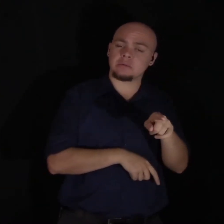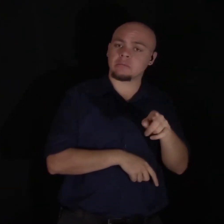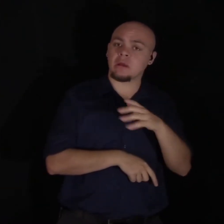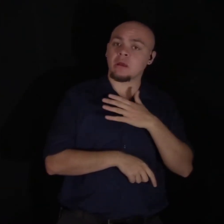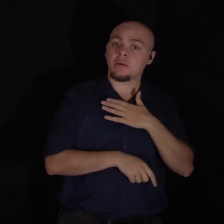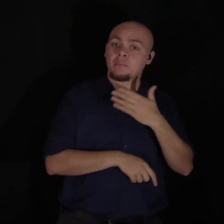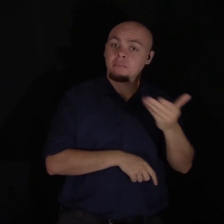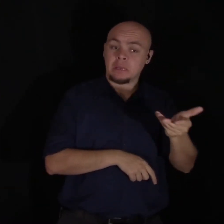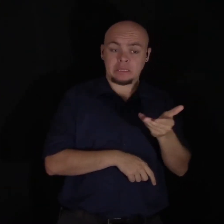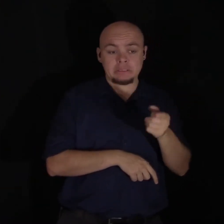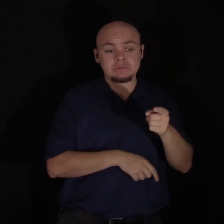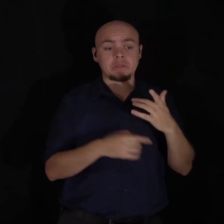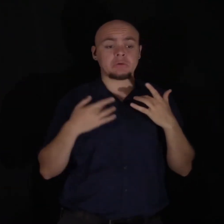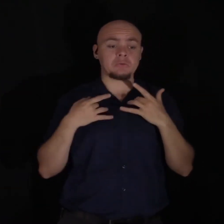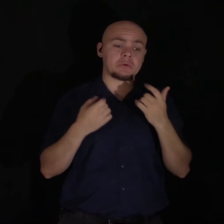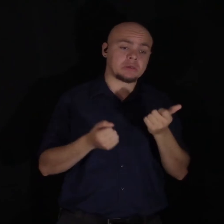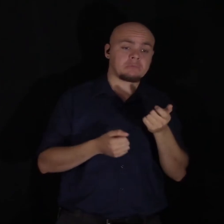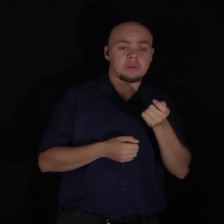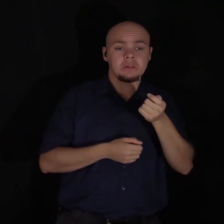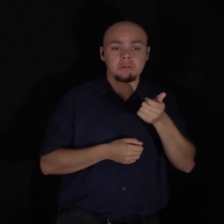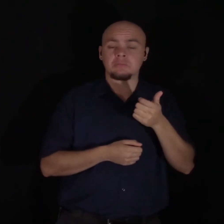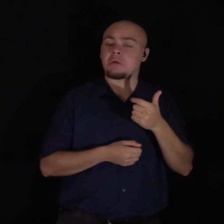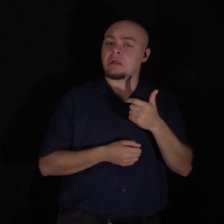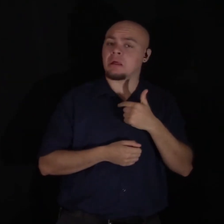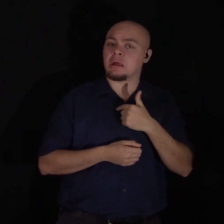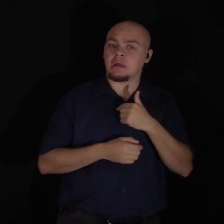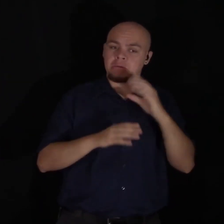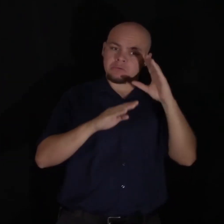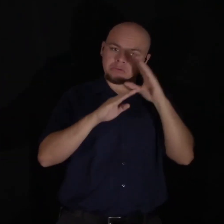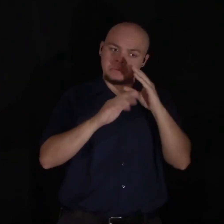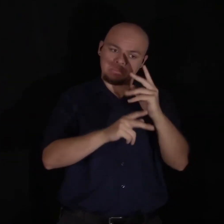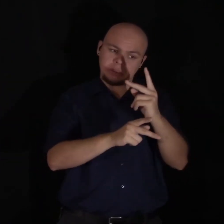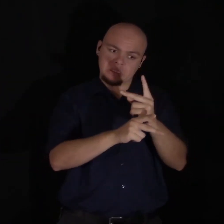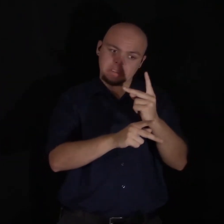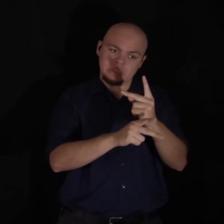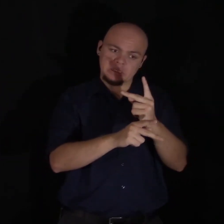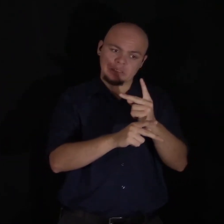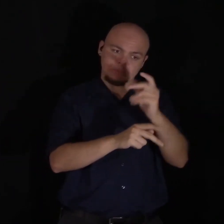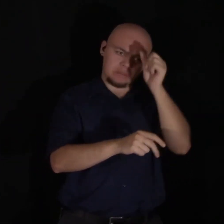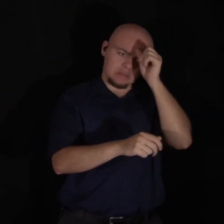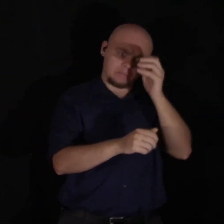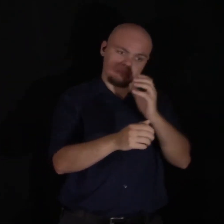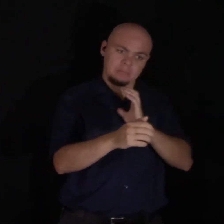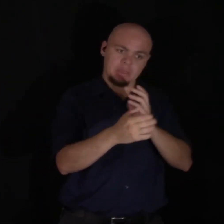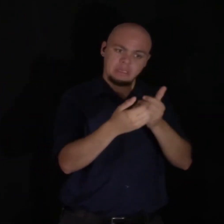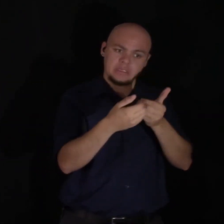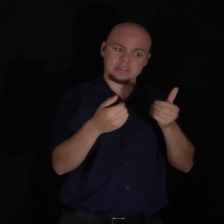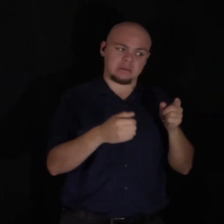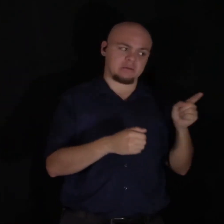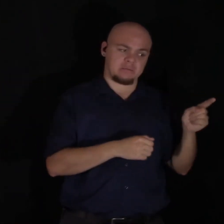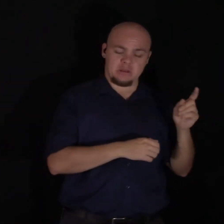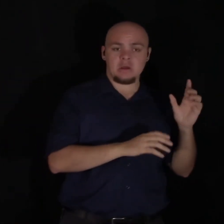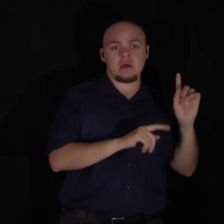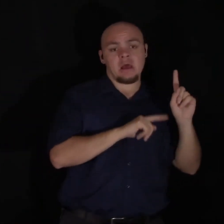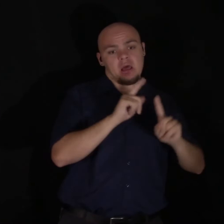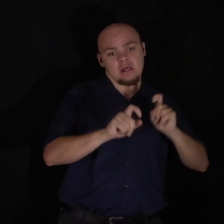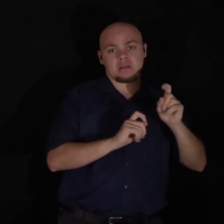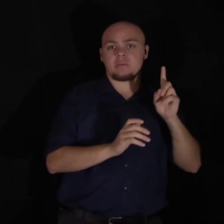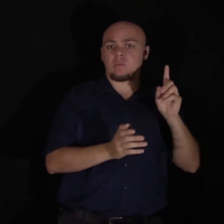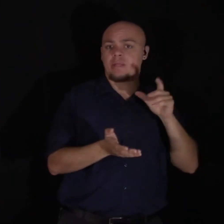a little recovered, I had great trouble to keep him off the men, who wished to ask him 1,000 questions. But